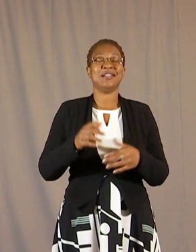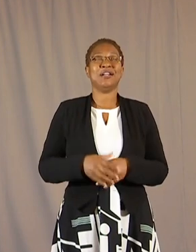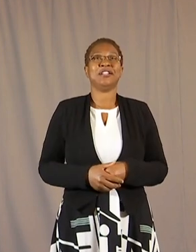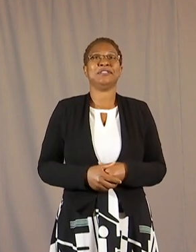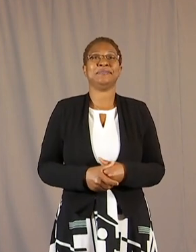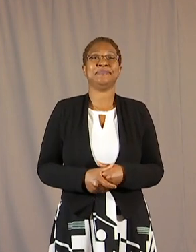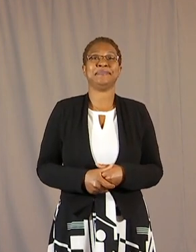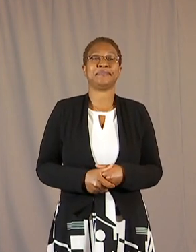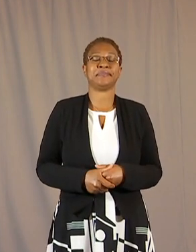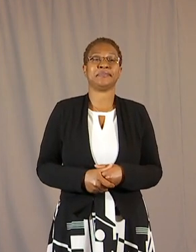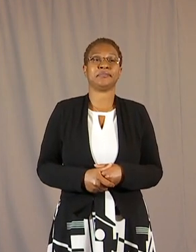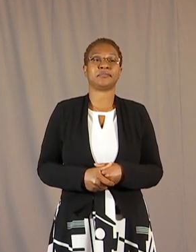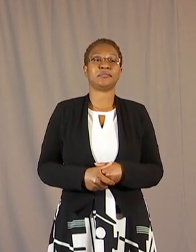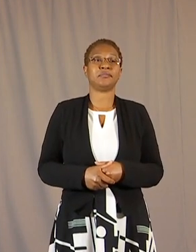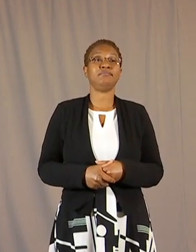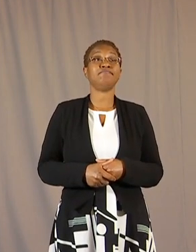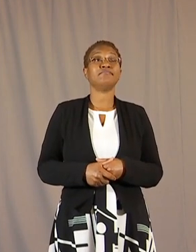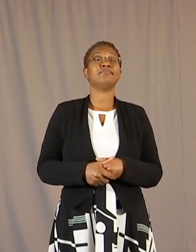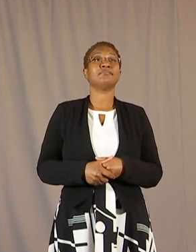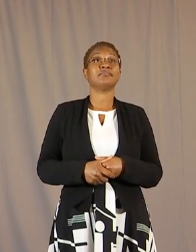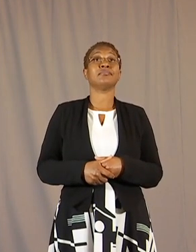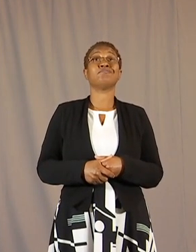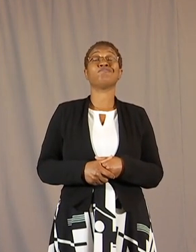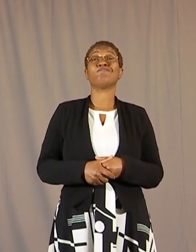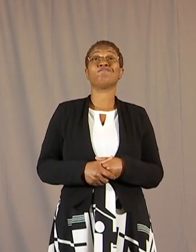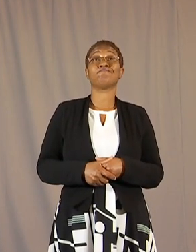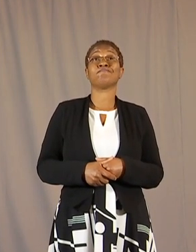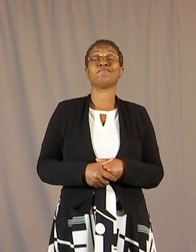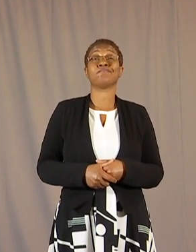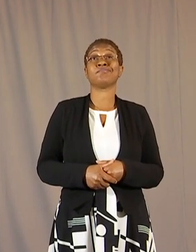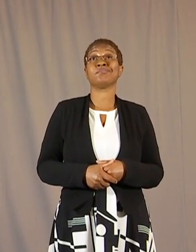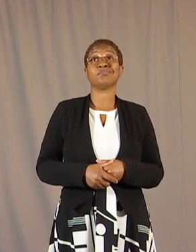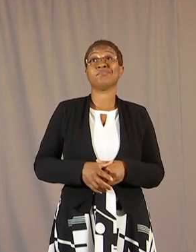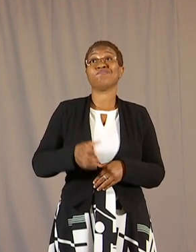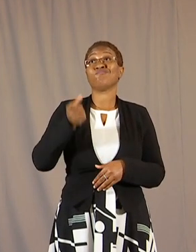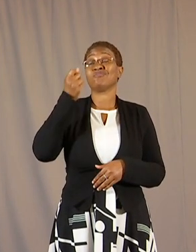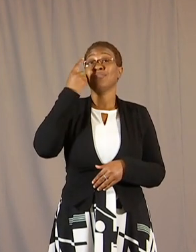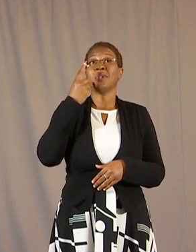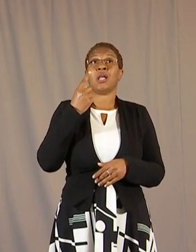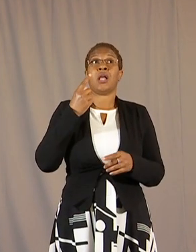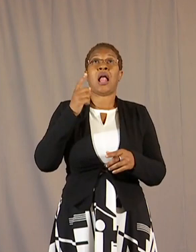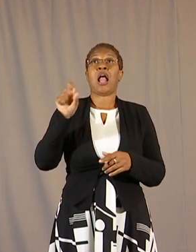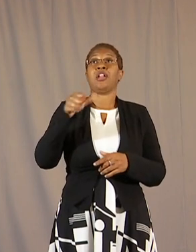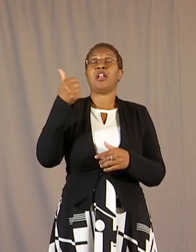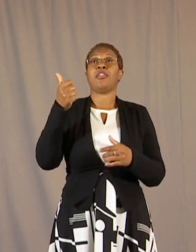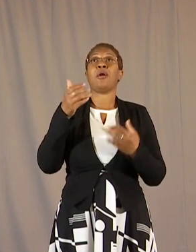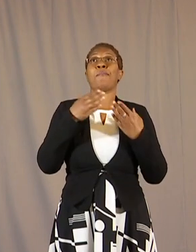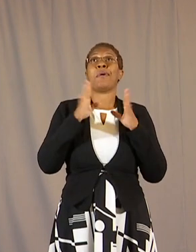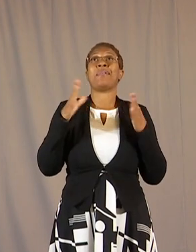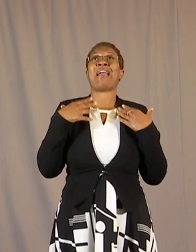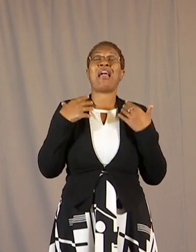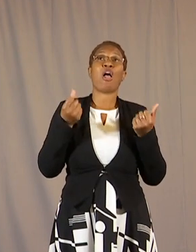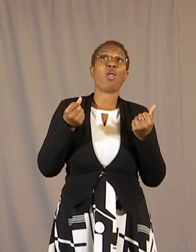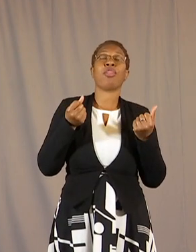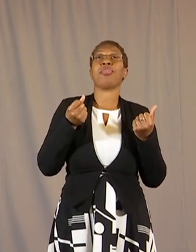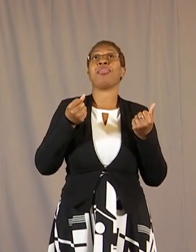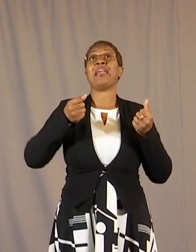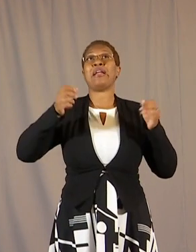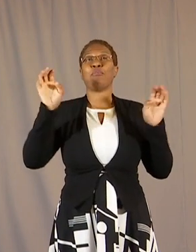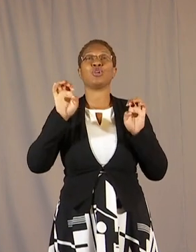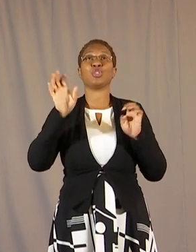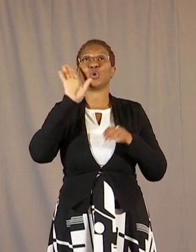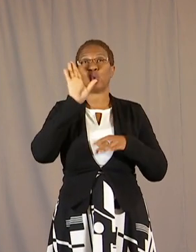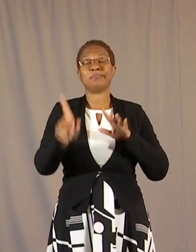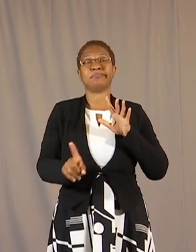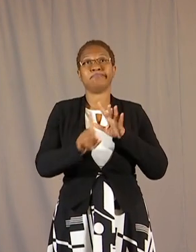Certainly, we do anticipate to be another public health threat or emergency. And the first thing